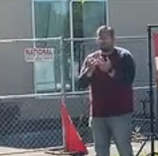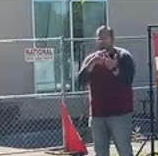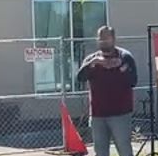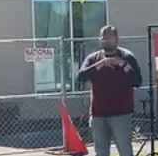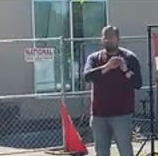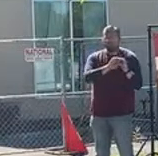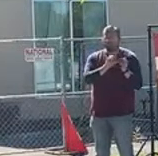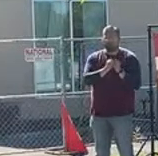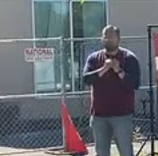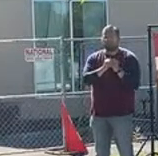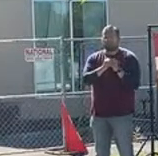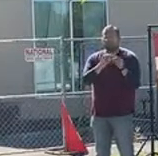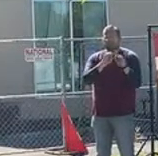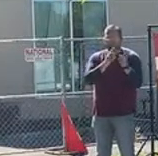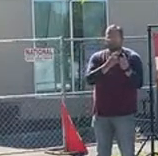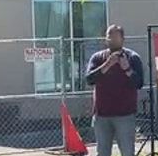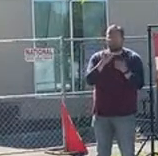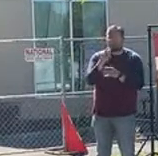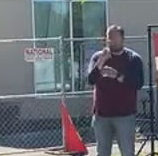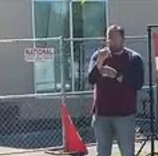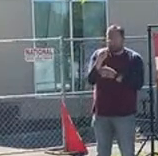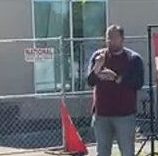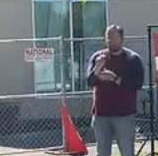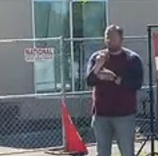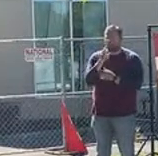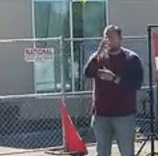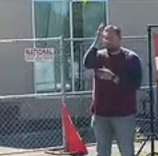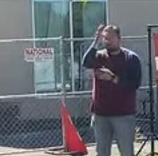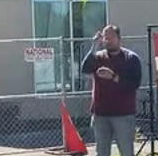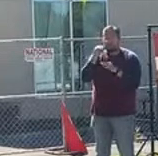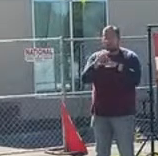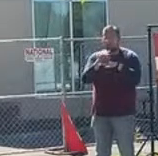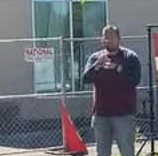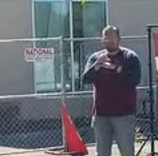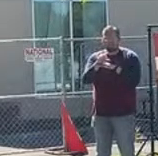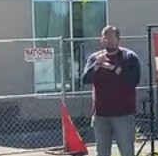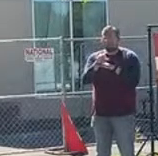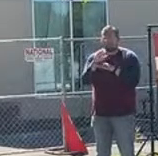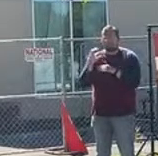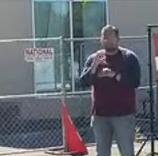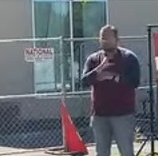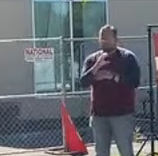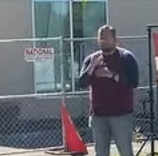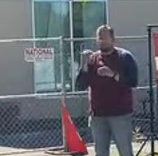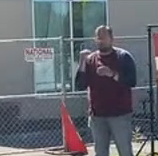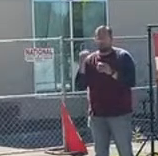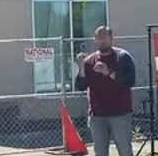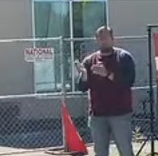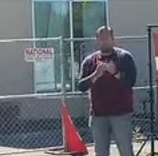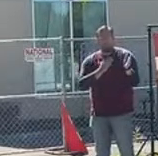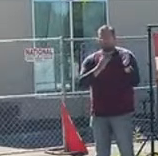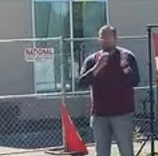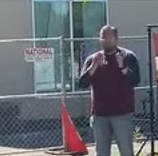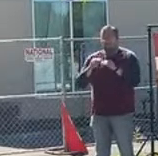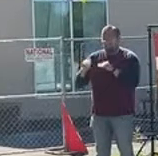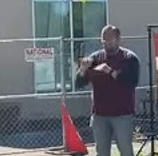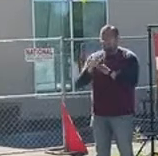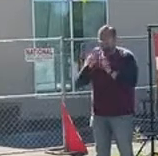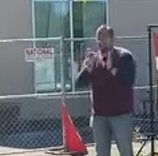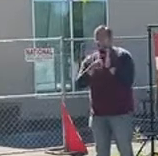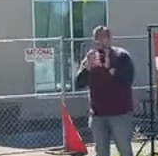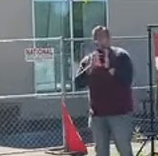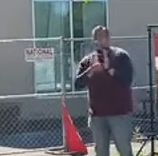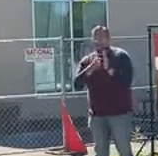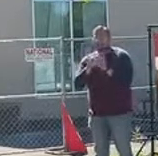Indian Education Parent Advisory Committee, which I now serve on the board for, has prepared a land acknowledgement that the